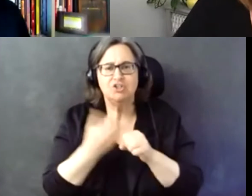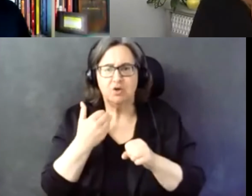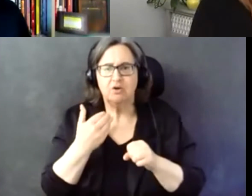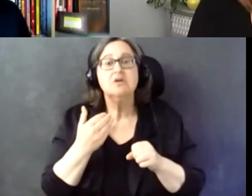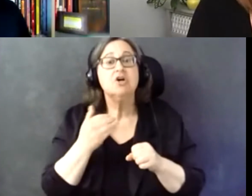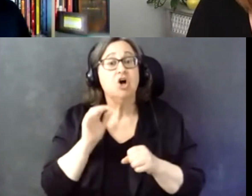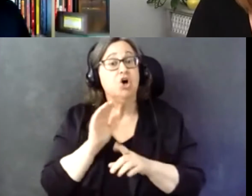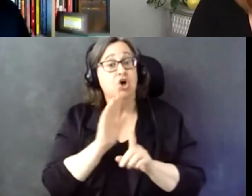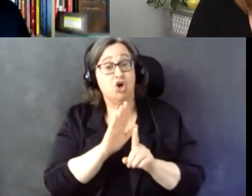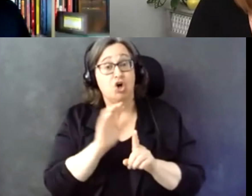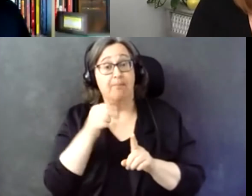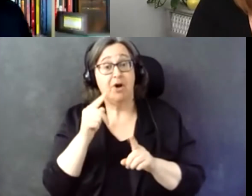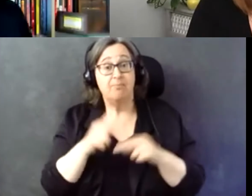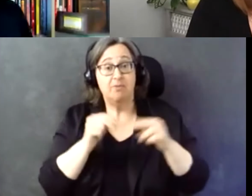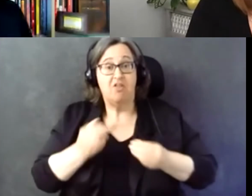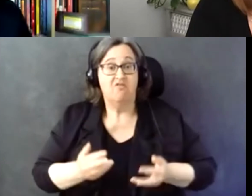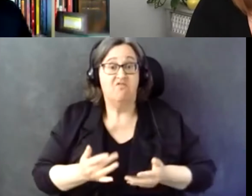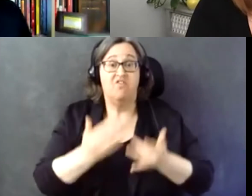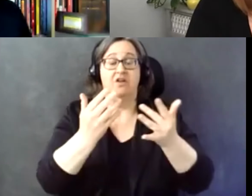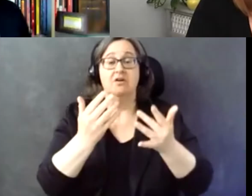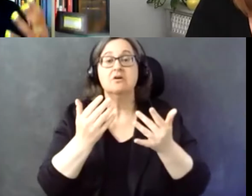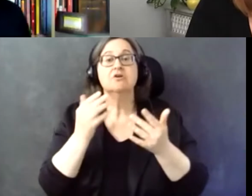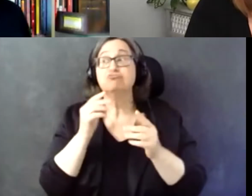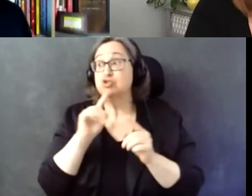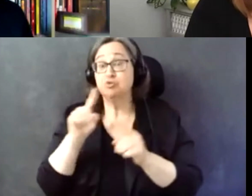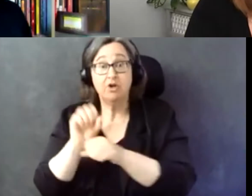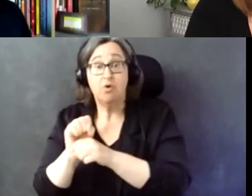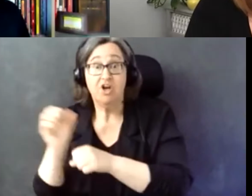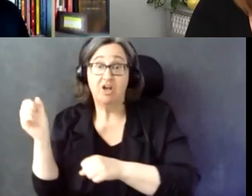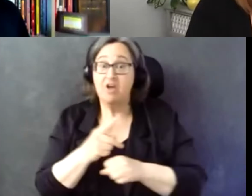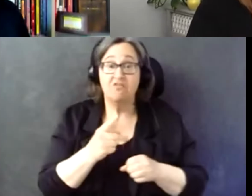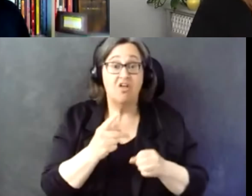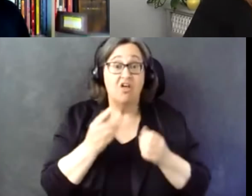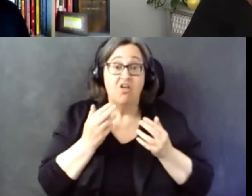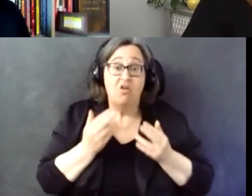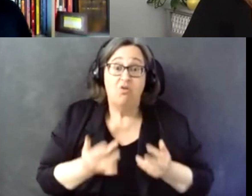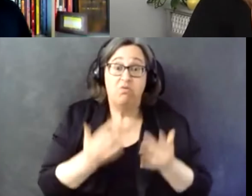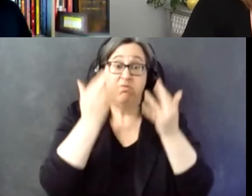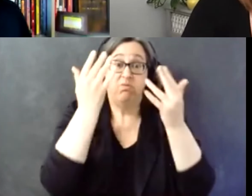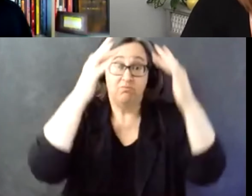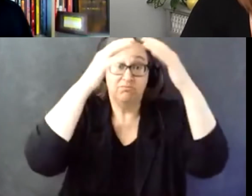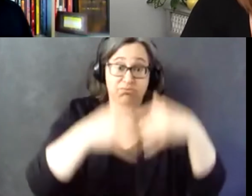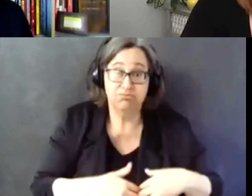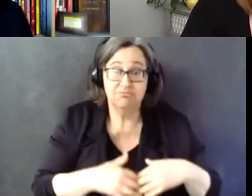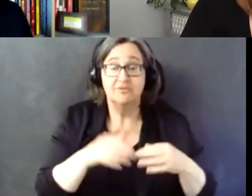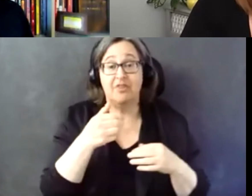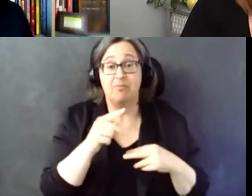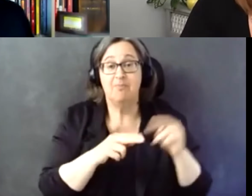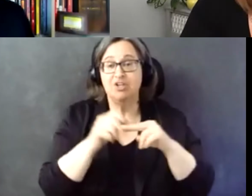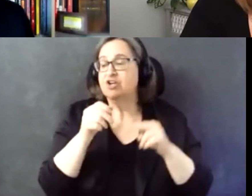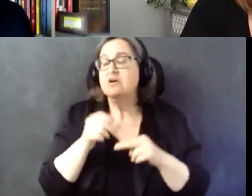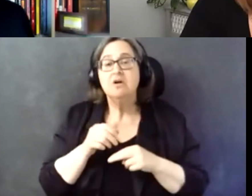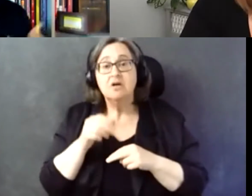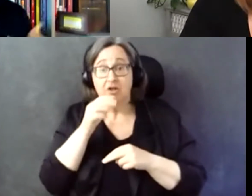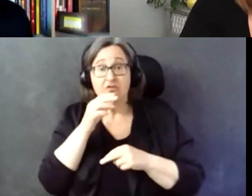in her apartment building um and so she went to work and when she came home her entire apartment building was on the ground and she had to literally rebuild